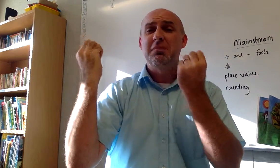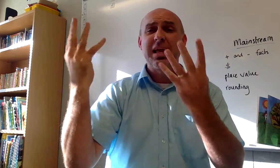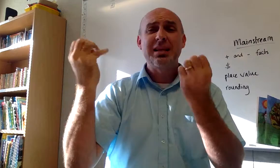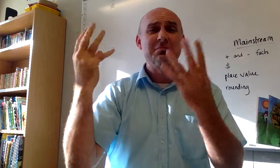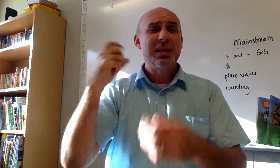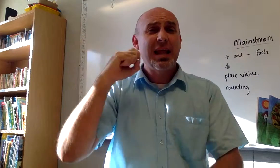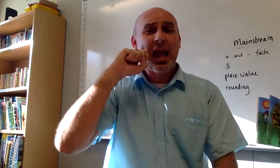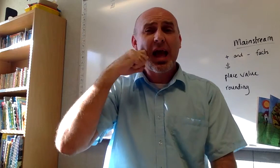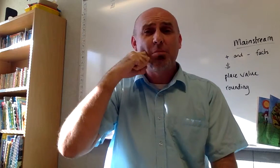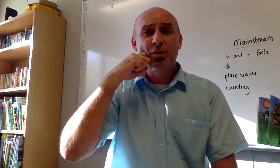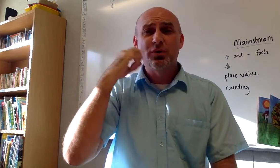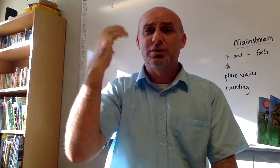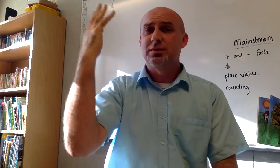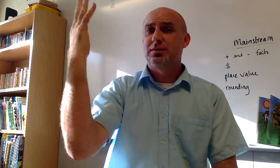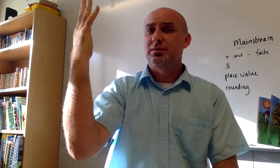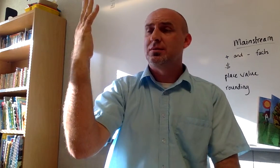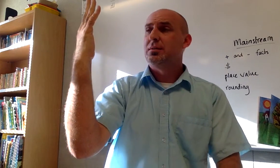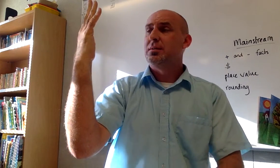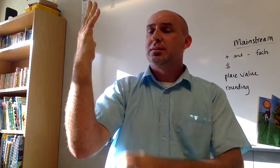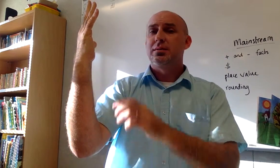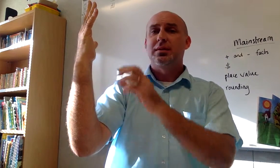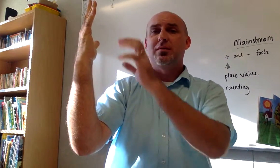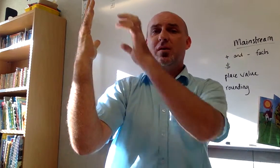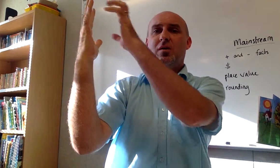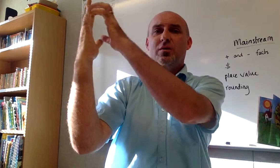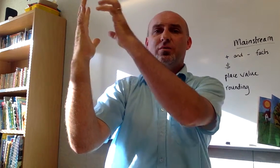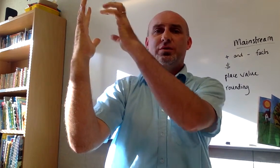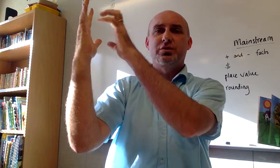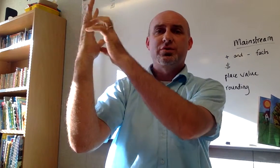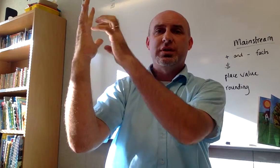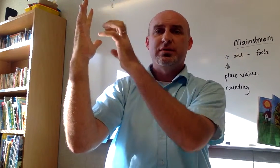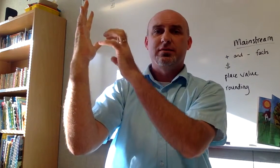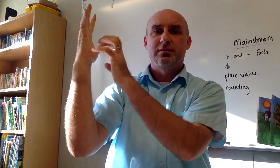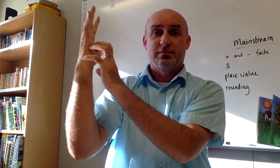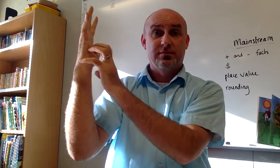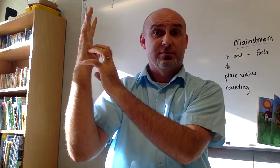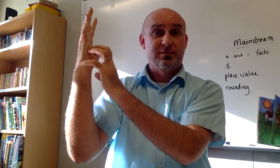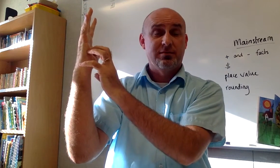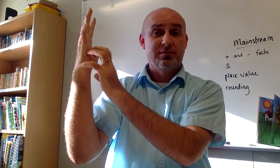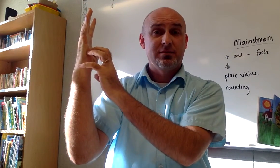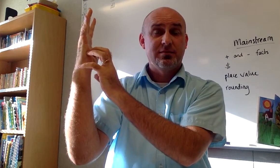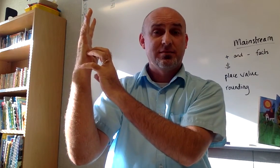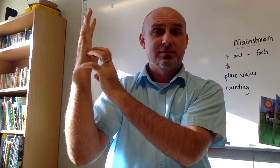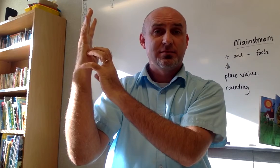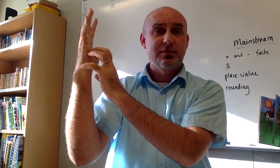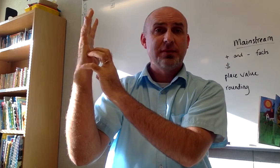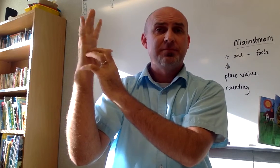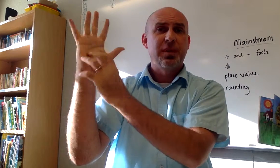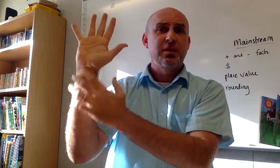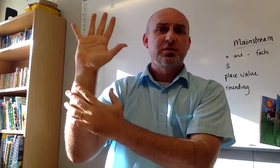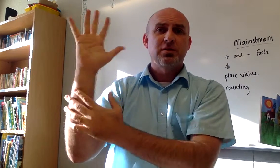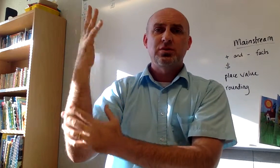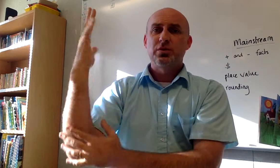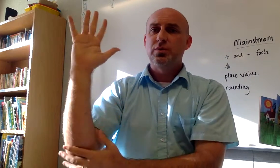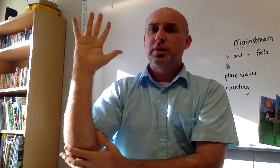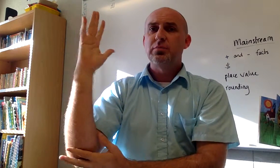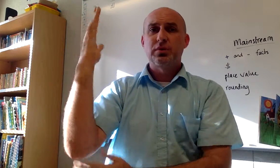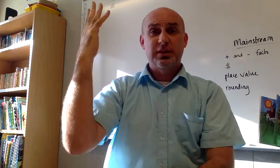And many apples all over the tree. Okay? So to show you what I'm doing, there's